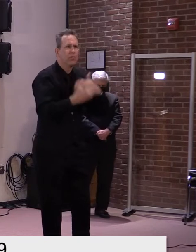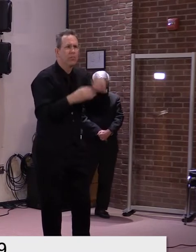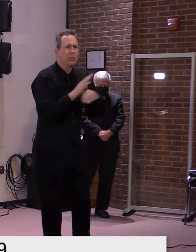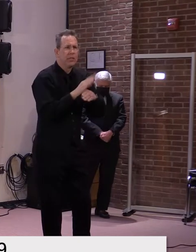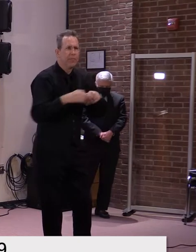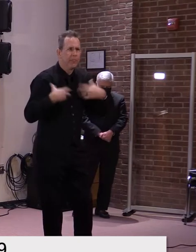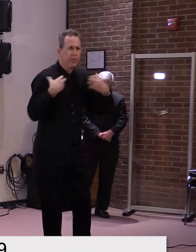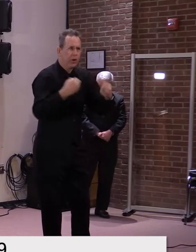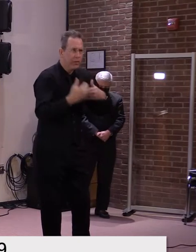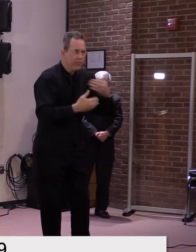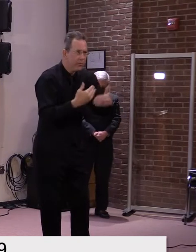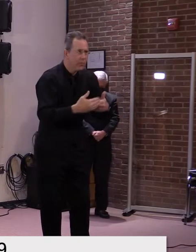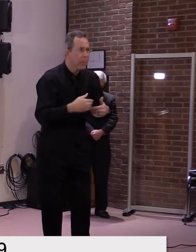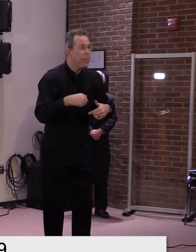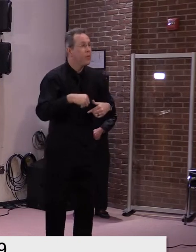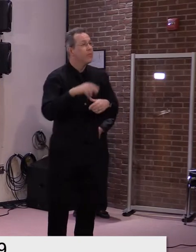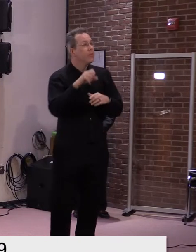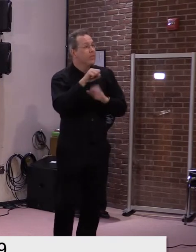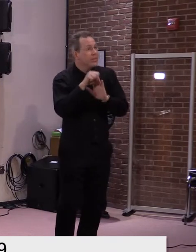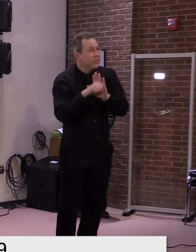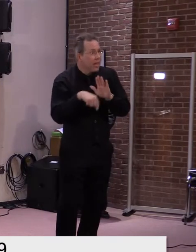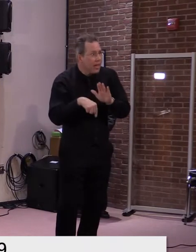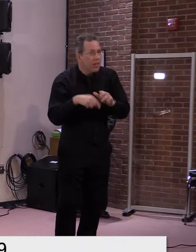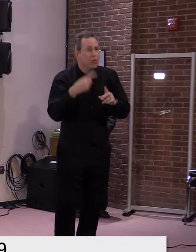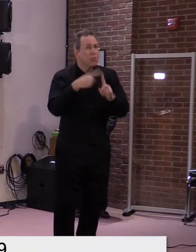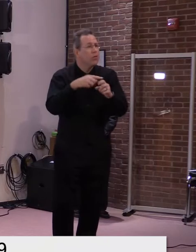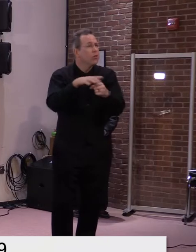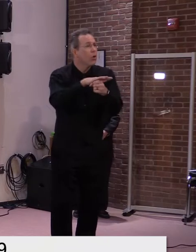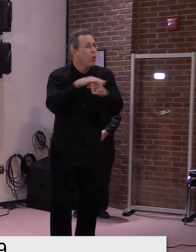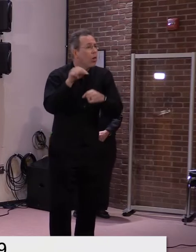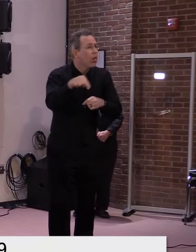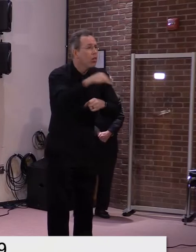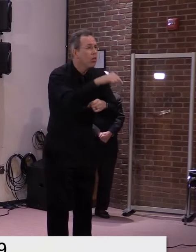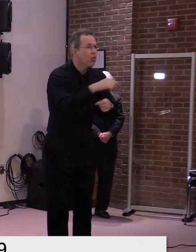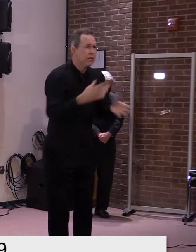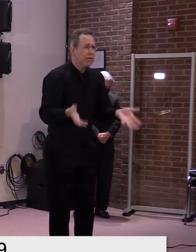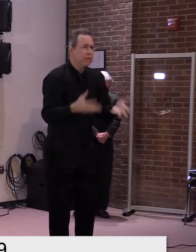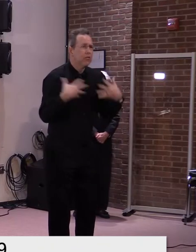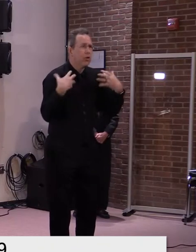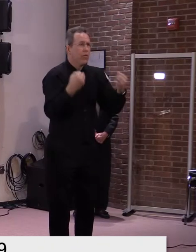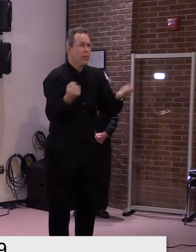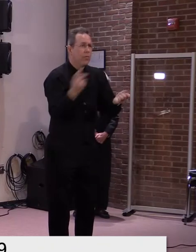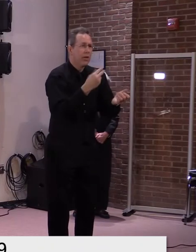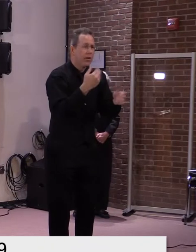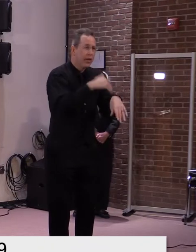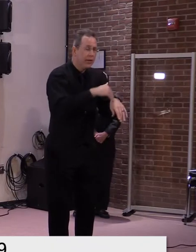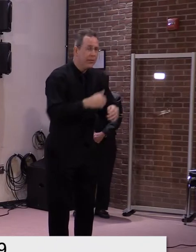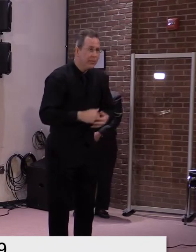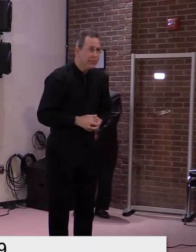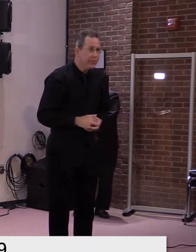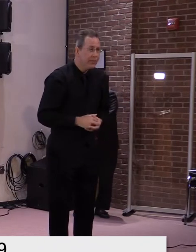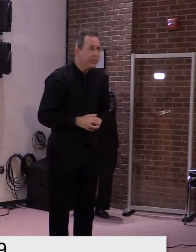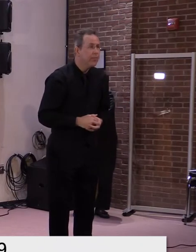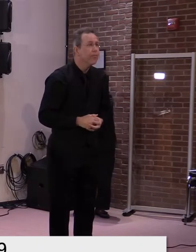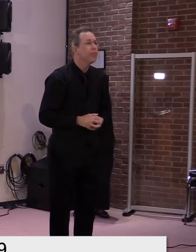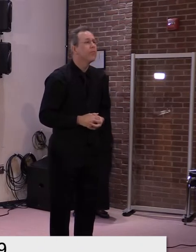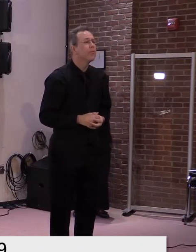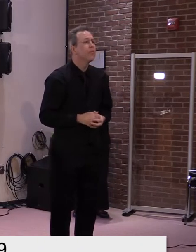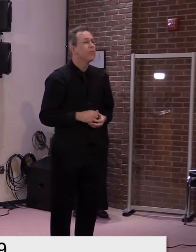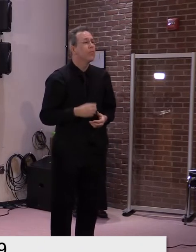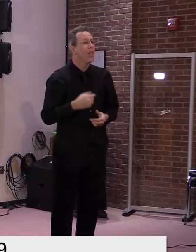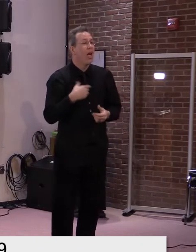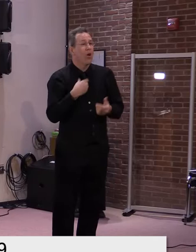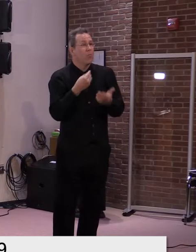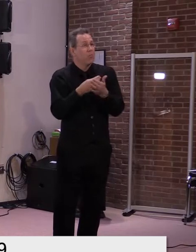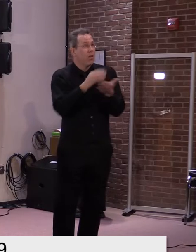local government relief provisions of the American Rescue Plan. The appropriation for state and local